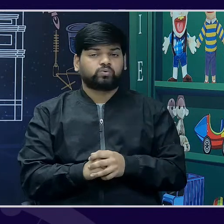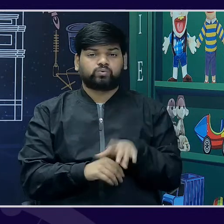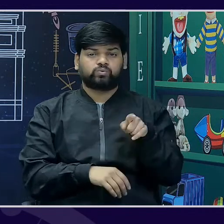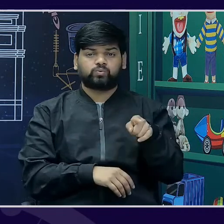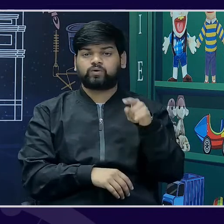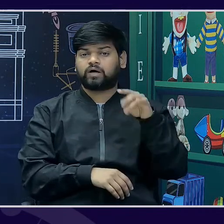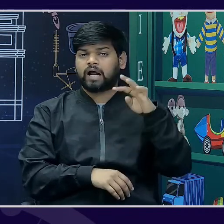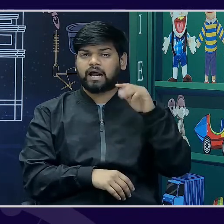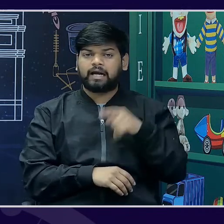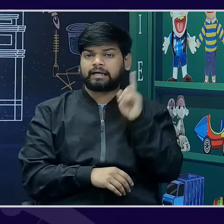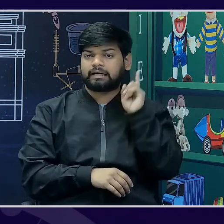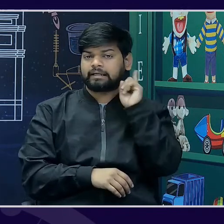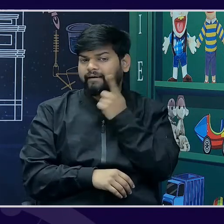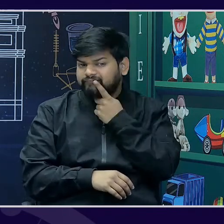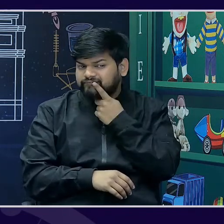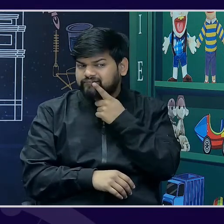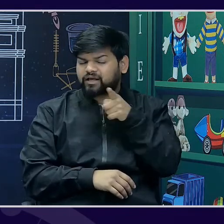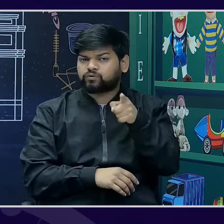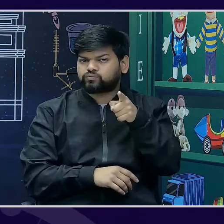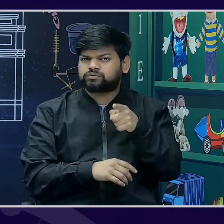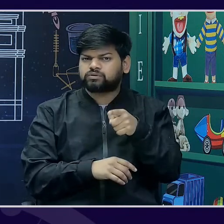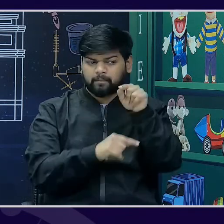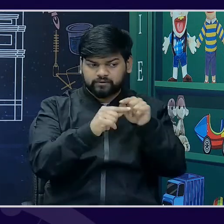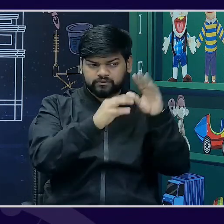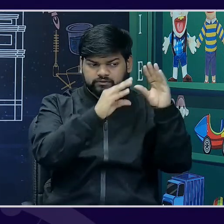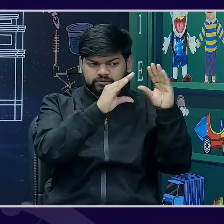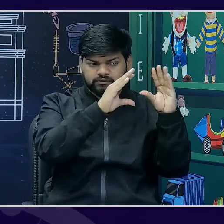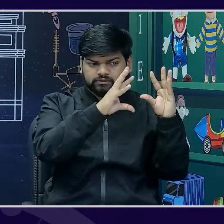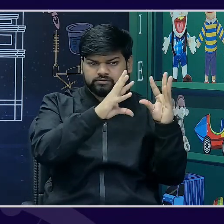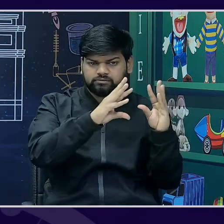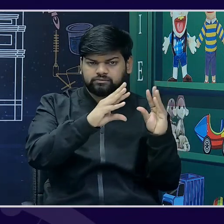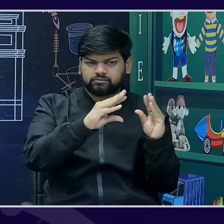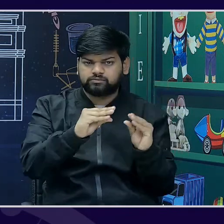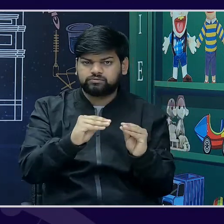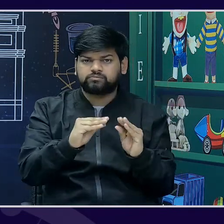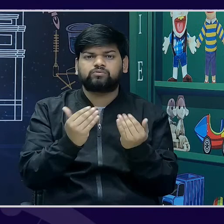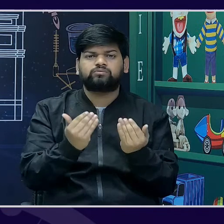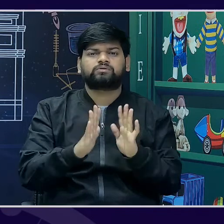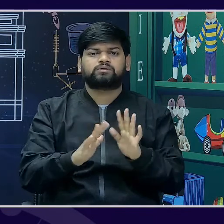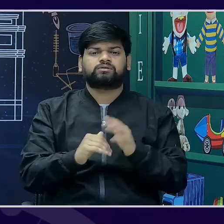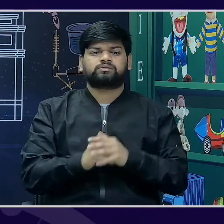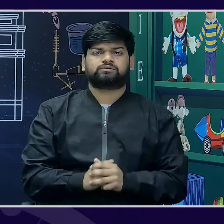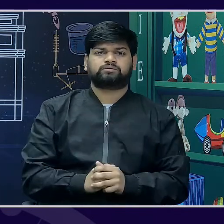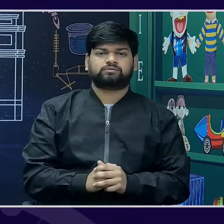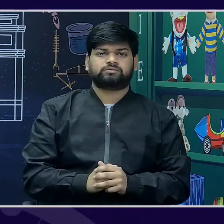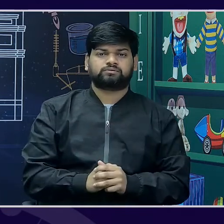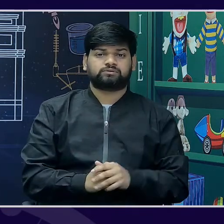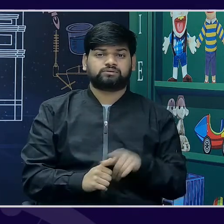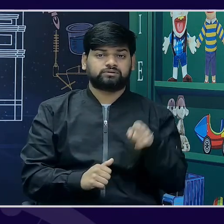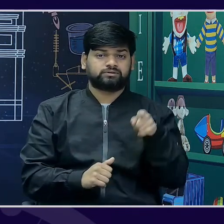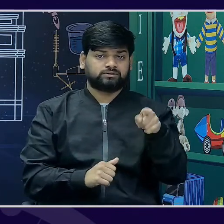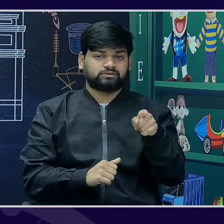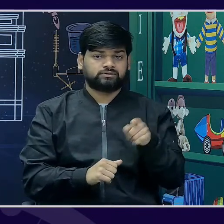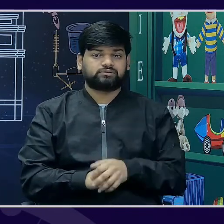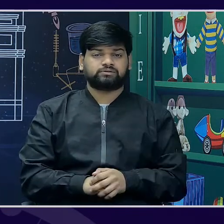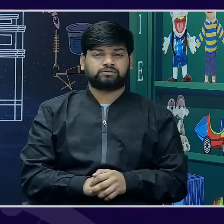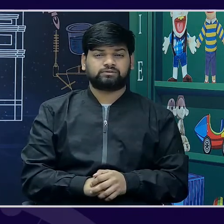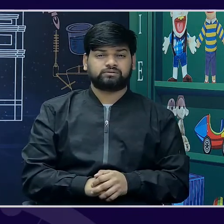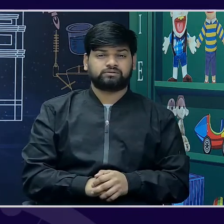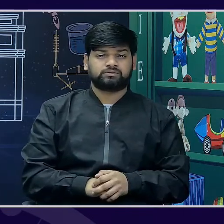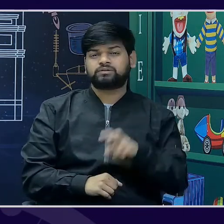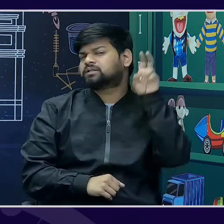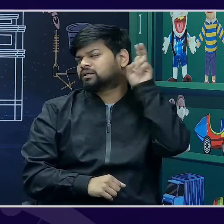which is around, I would say now 40-45 years old and around 30 years in our country. Hearing aid is